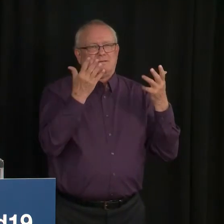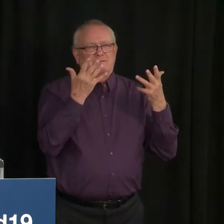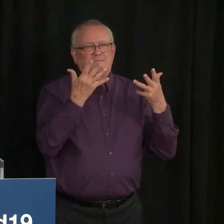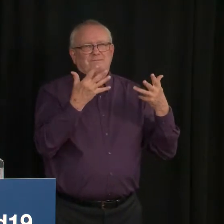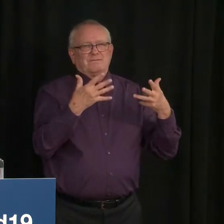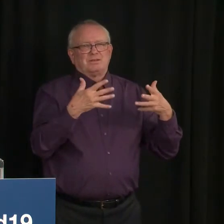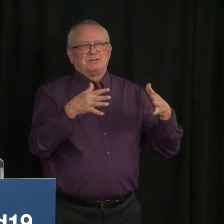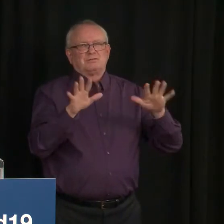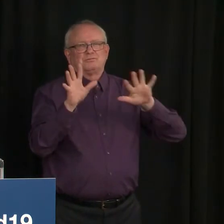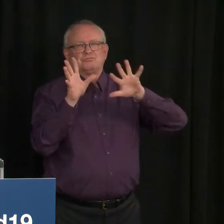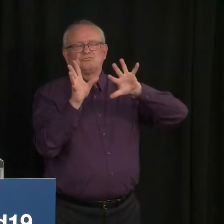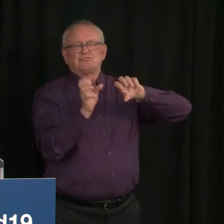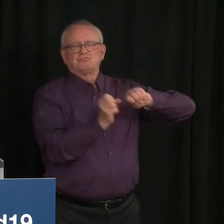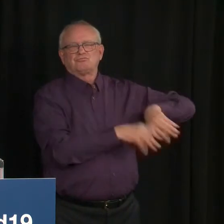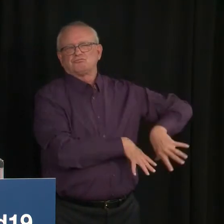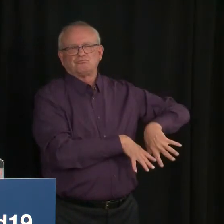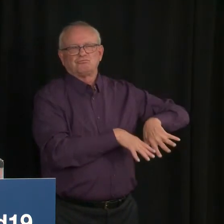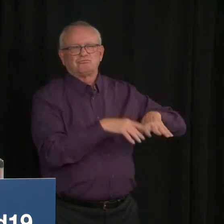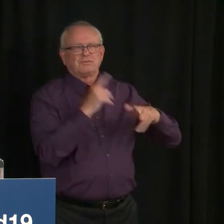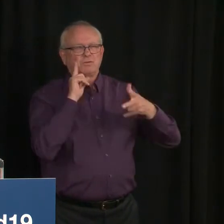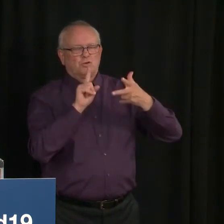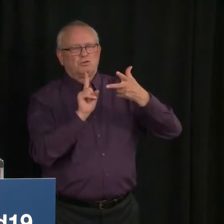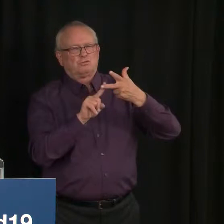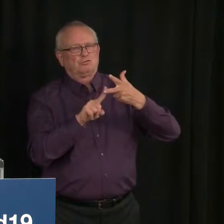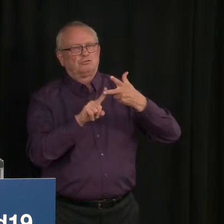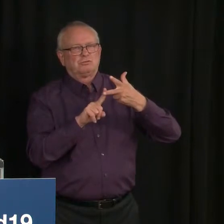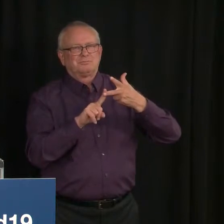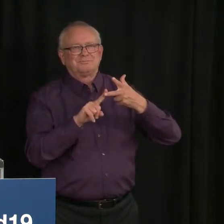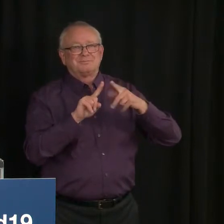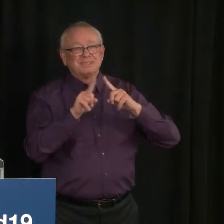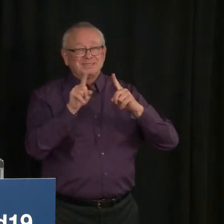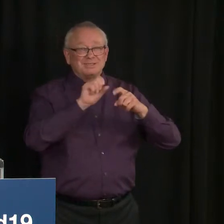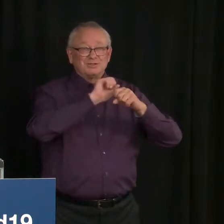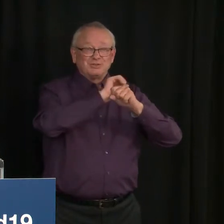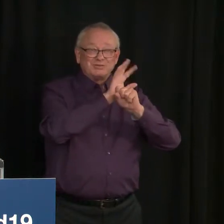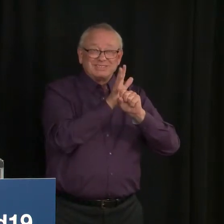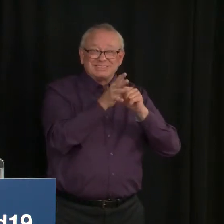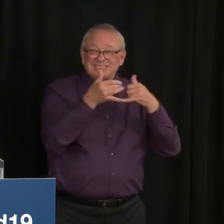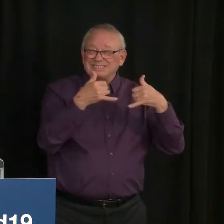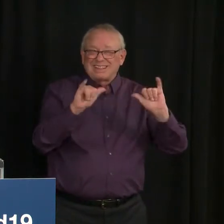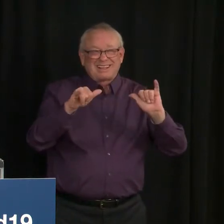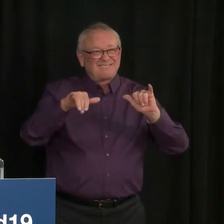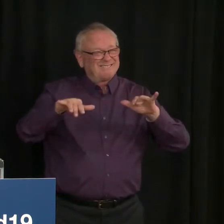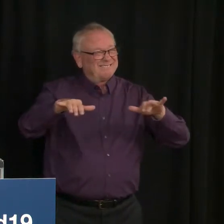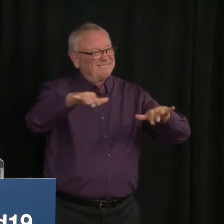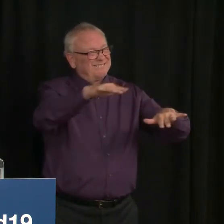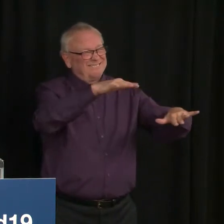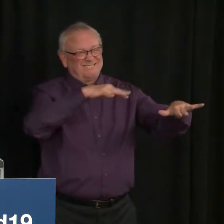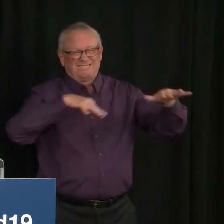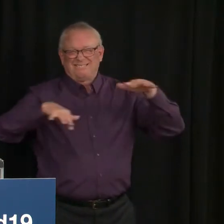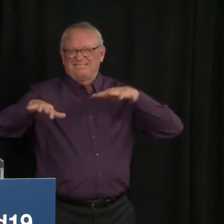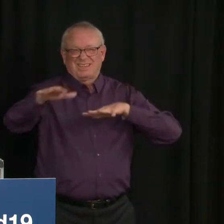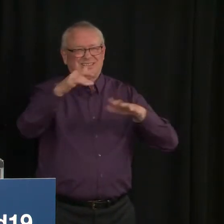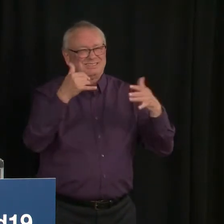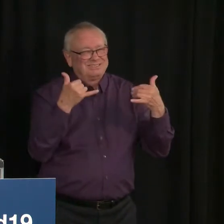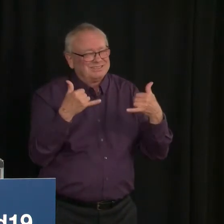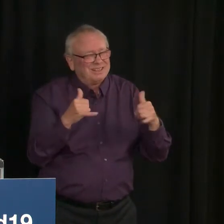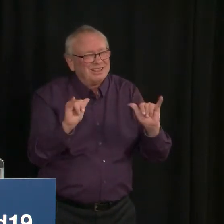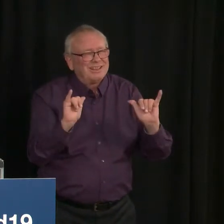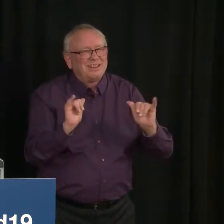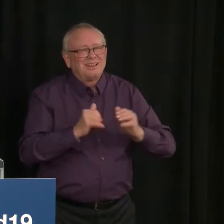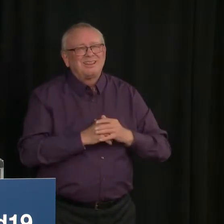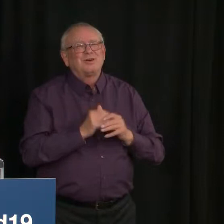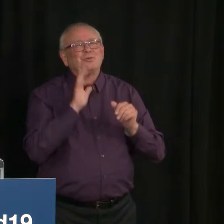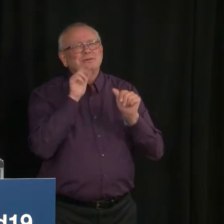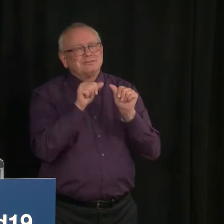will be managed as we manage many infectious diseases at a local level with public health expertise in our public